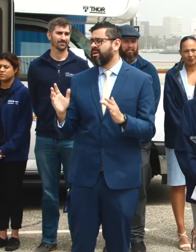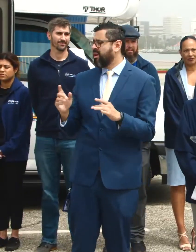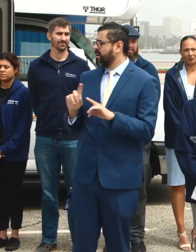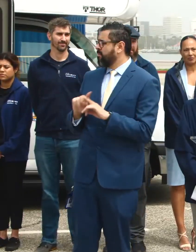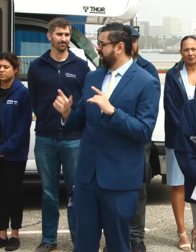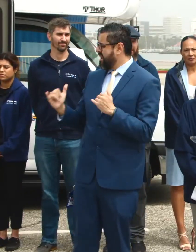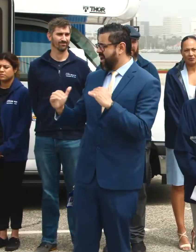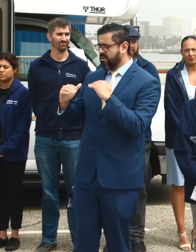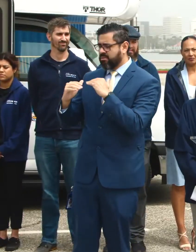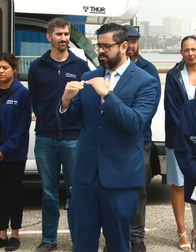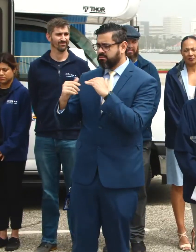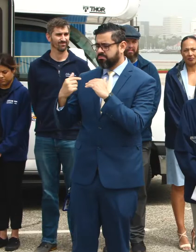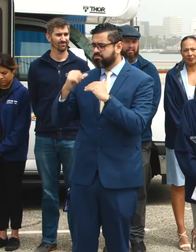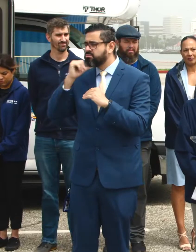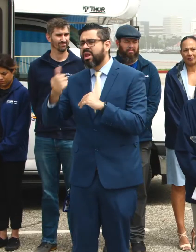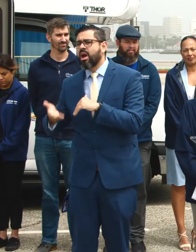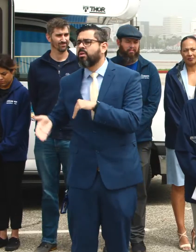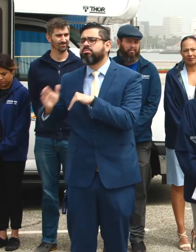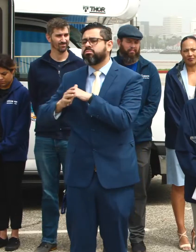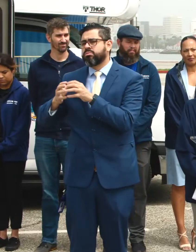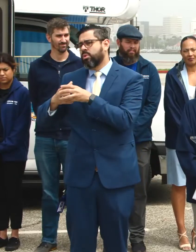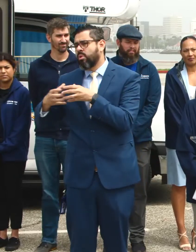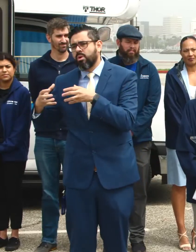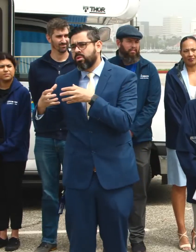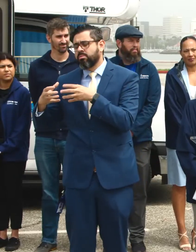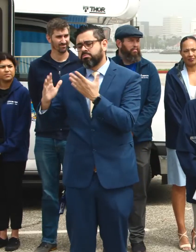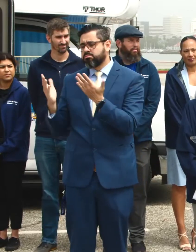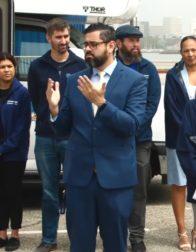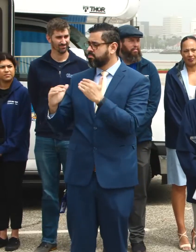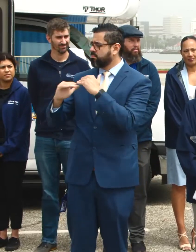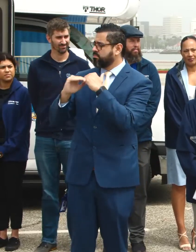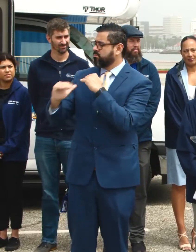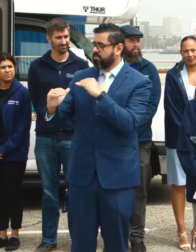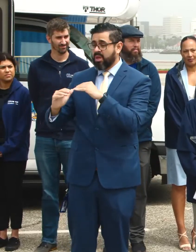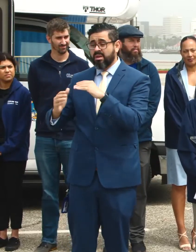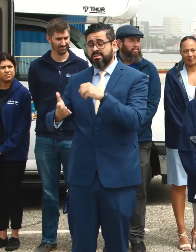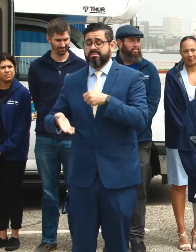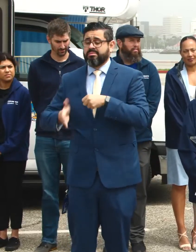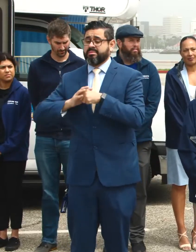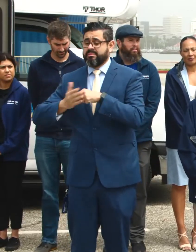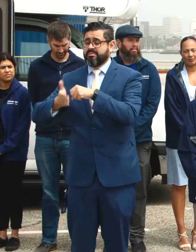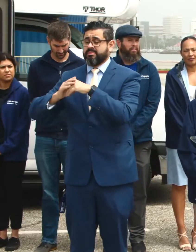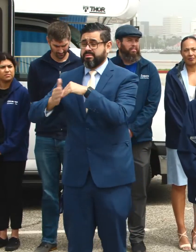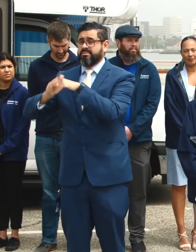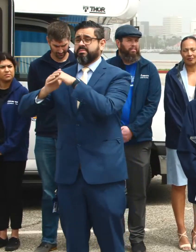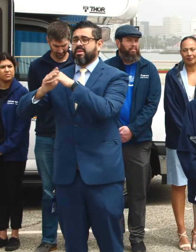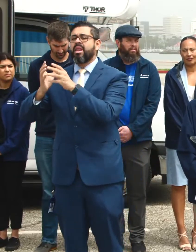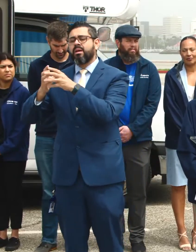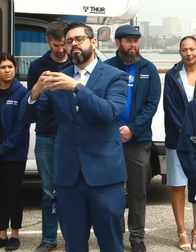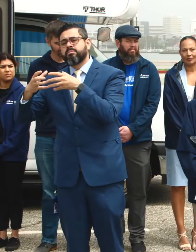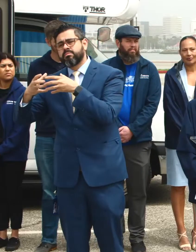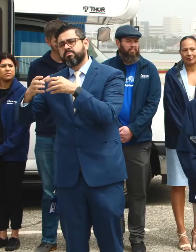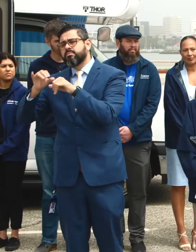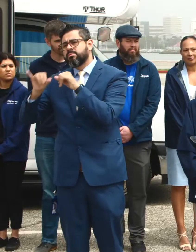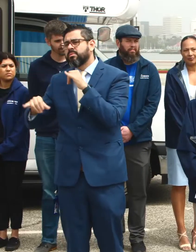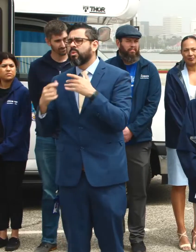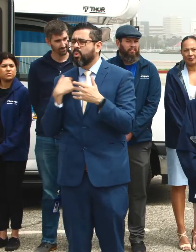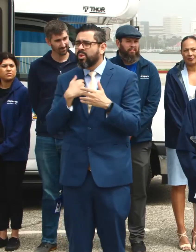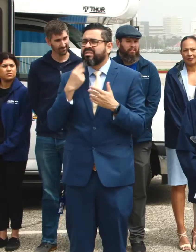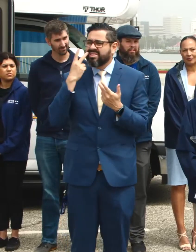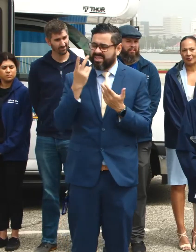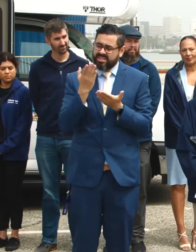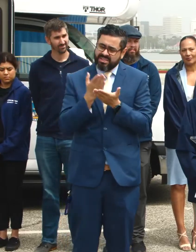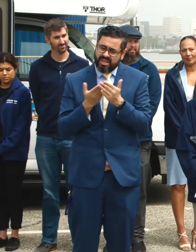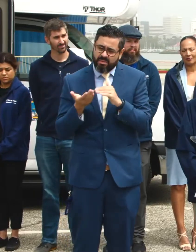relatively flat. Just the growth is the lowest since we've seen in 2019 prior to the pandemic. So we've always seen some level